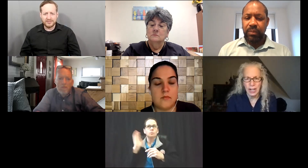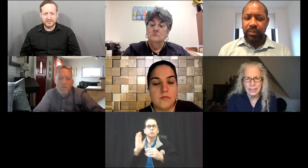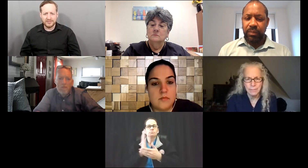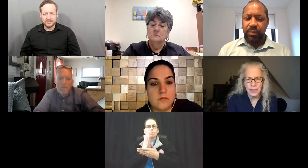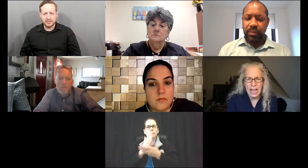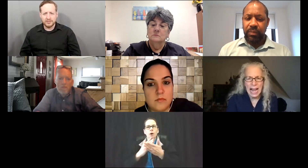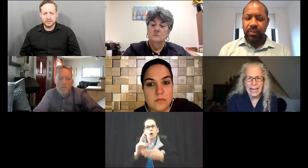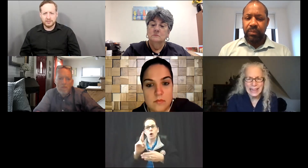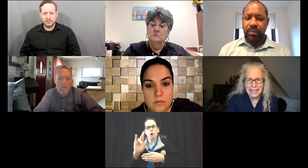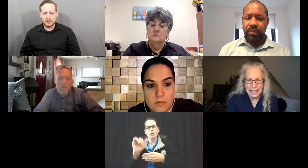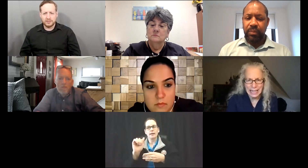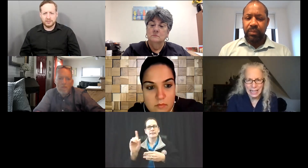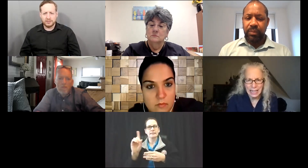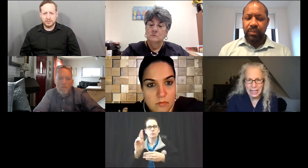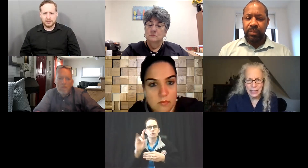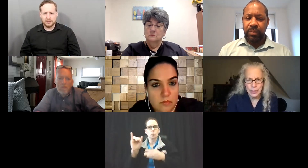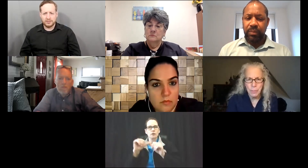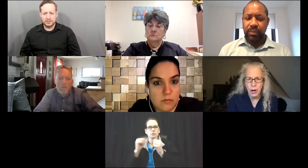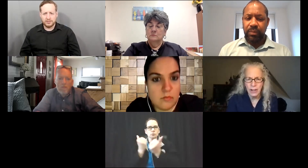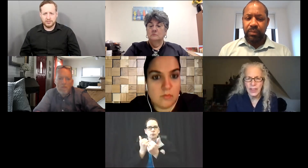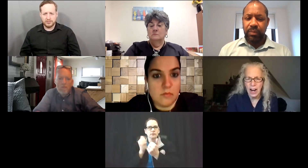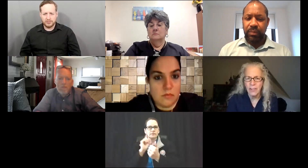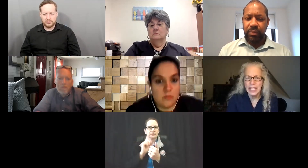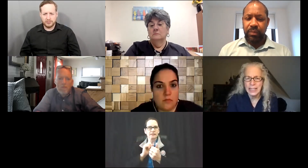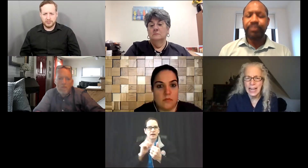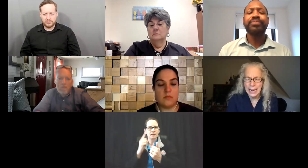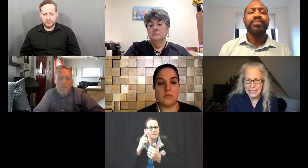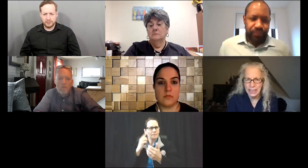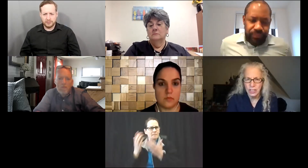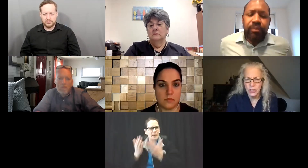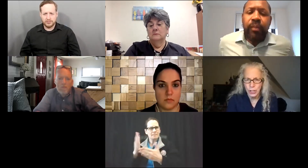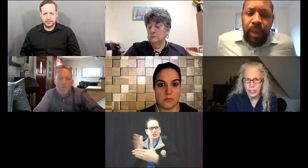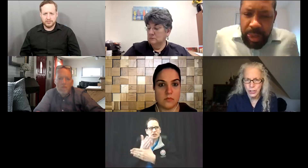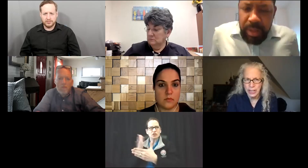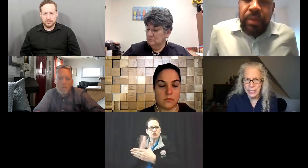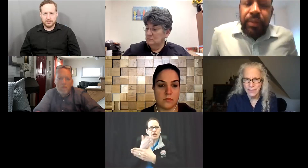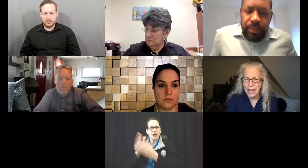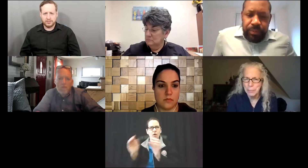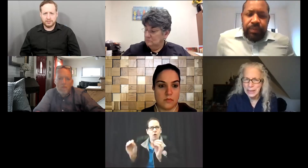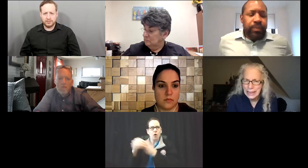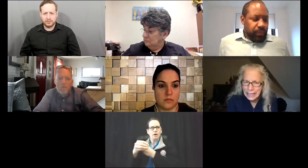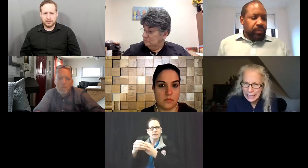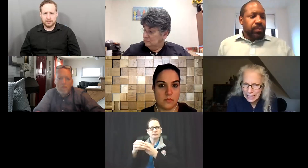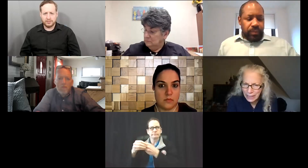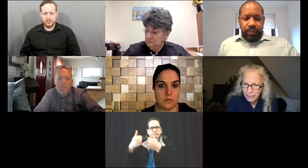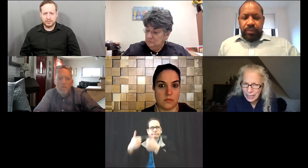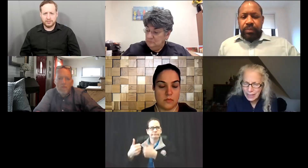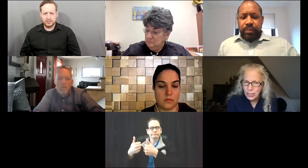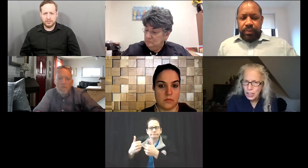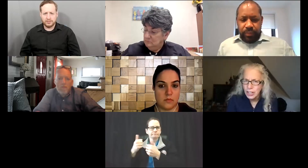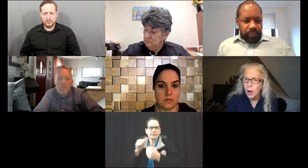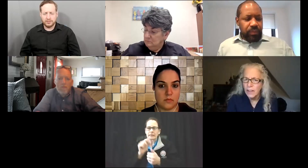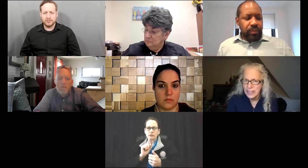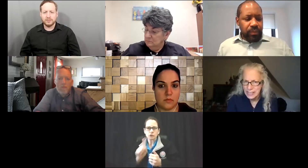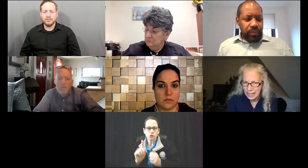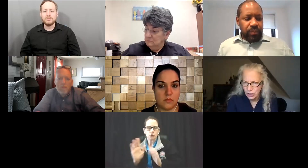information. I think it was part of the RIAD, the Association of the Deaf. I believe they